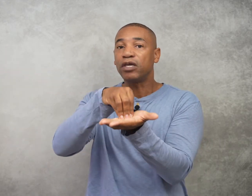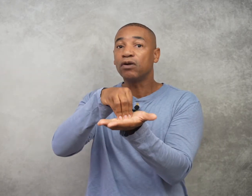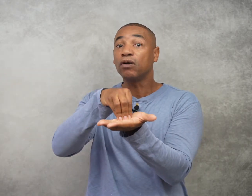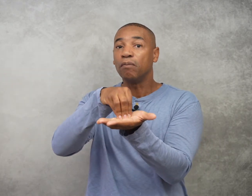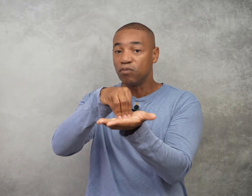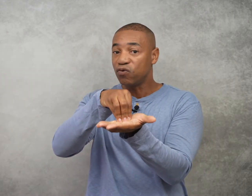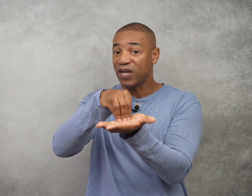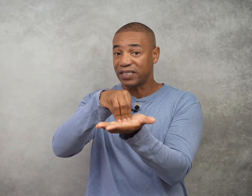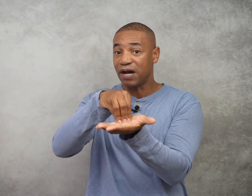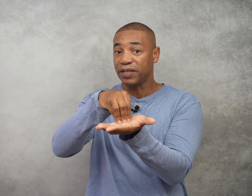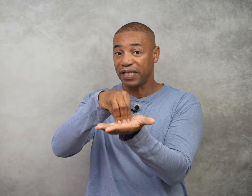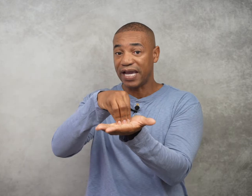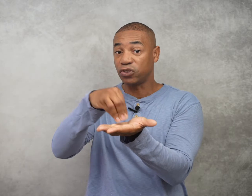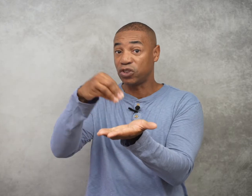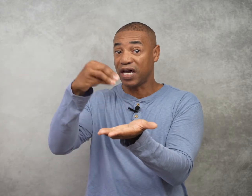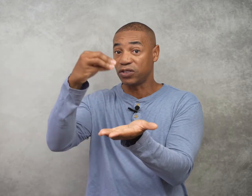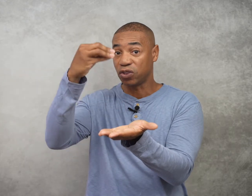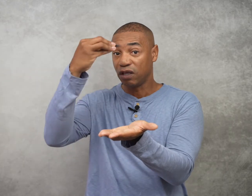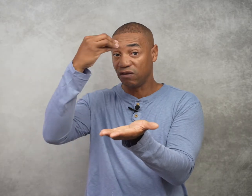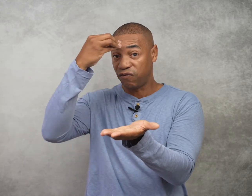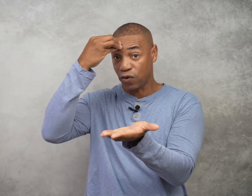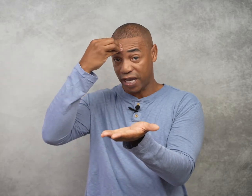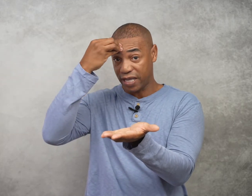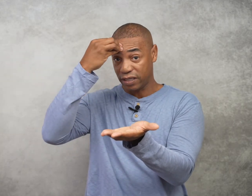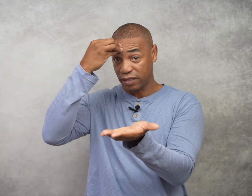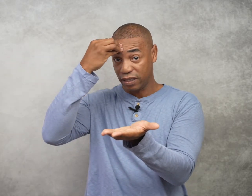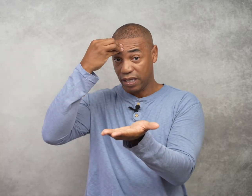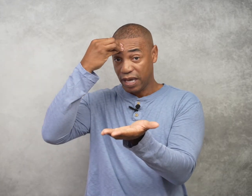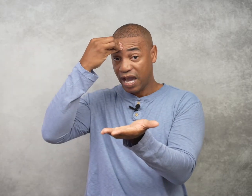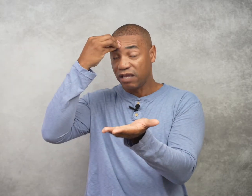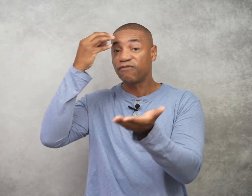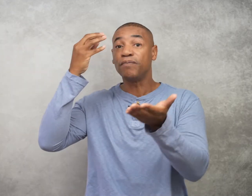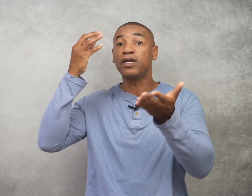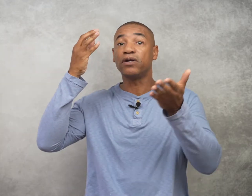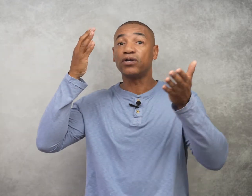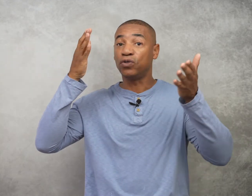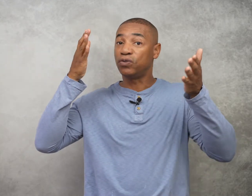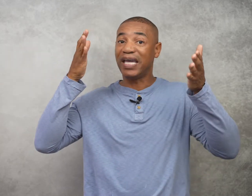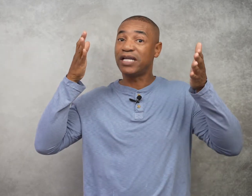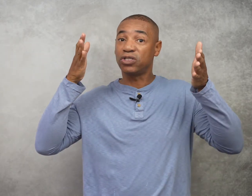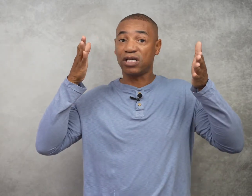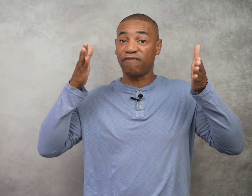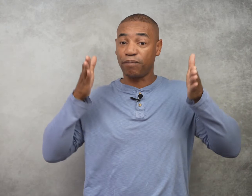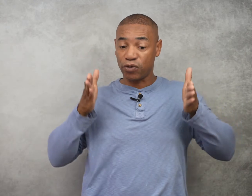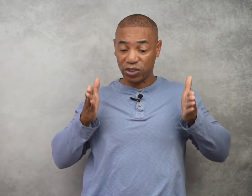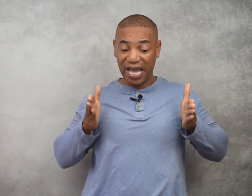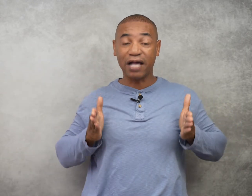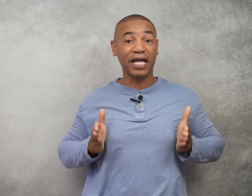here, move that dominant hand to touch the forehead. And then from here, you do the agent sign for person, outlining